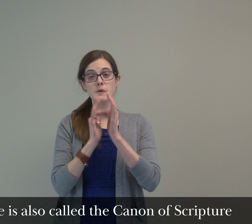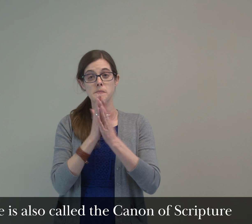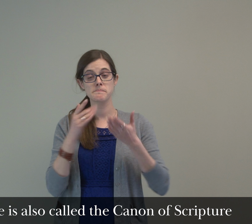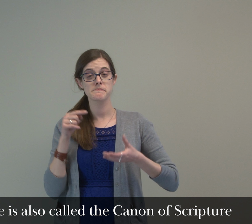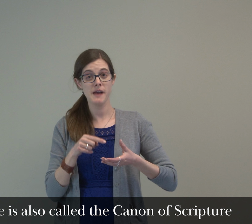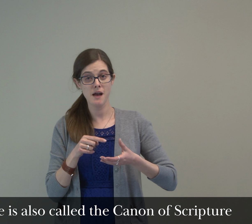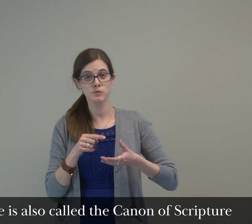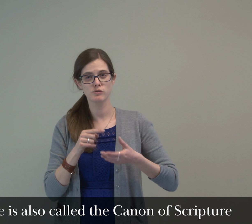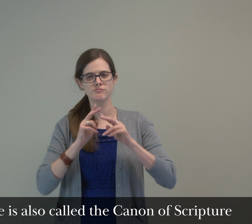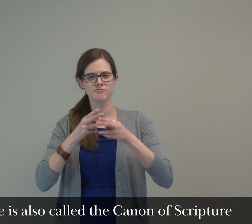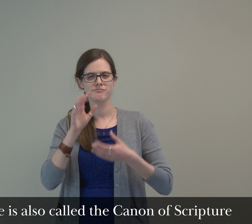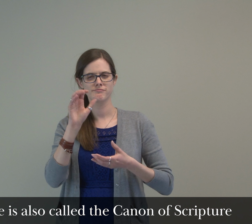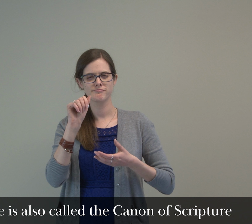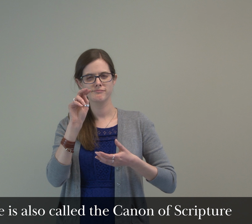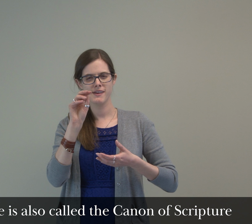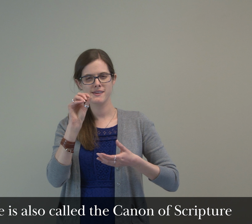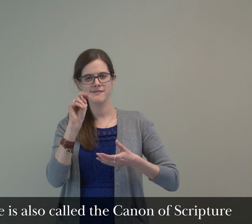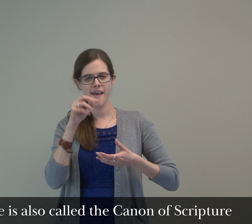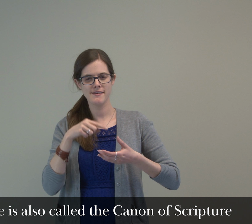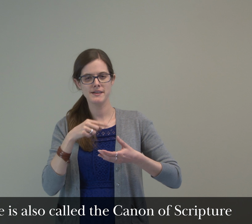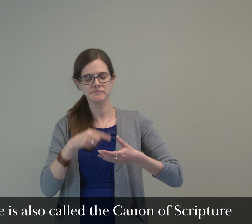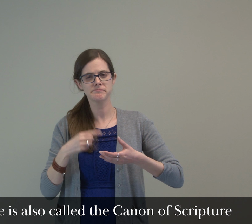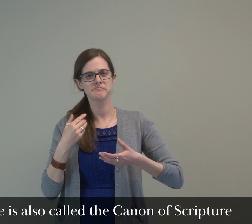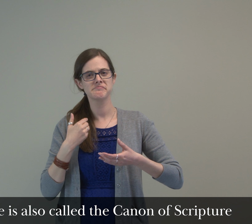The Bible is also called the Canon of Scripture,